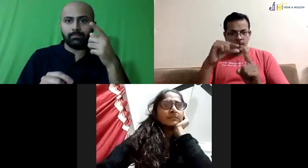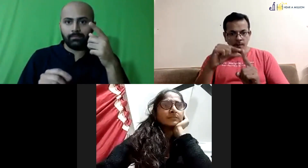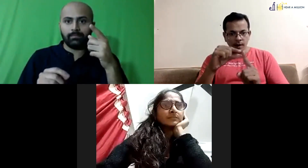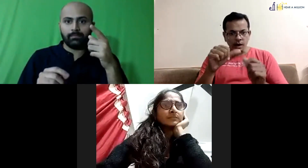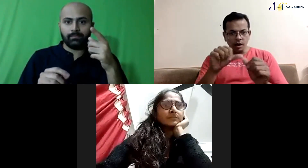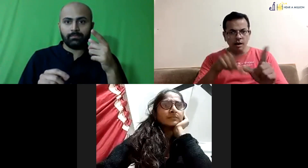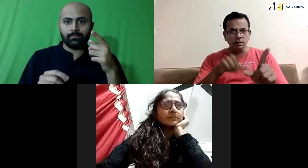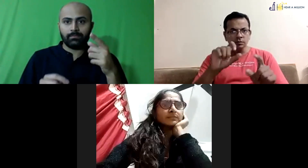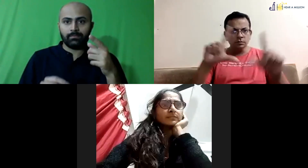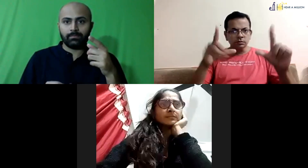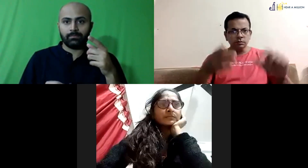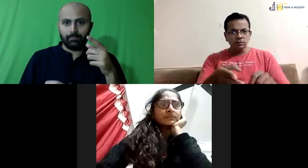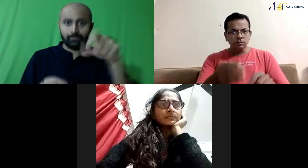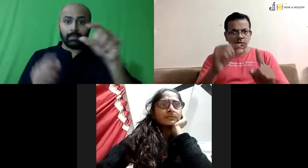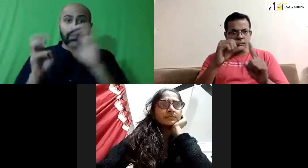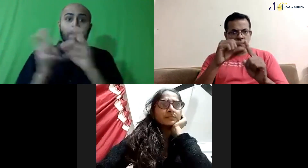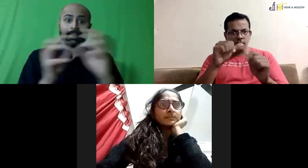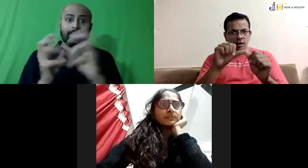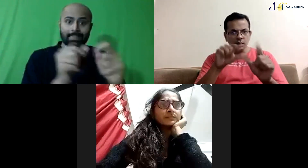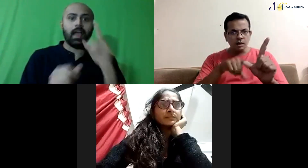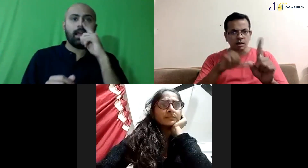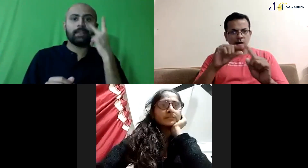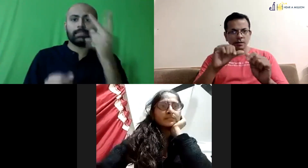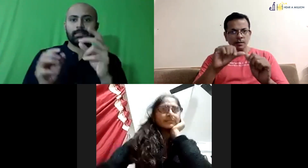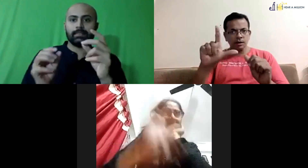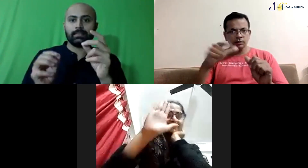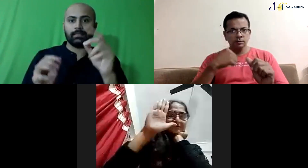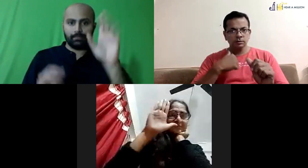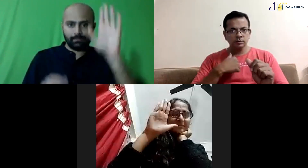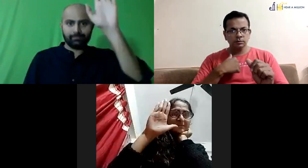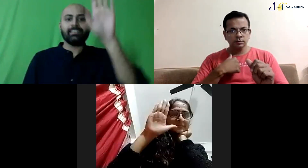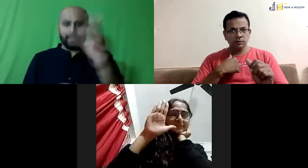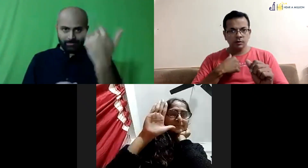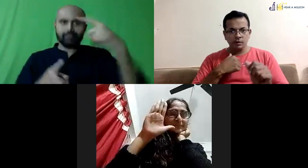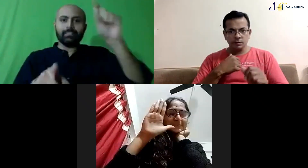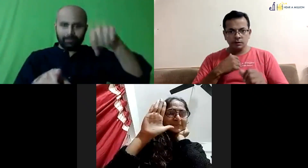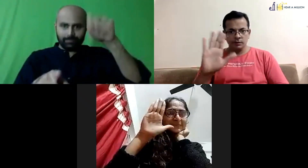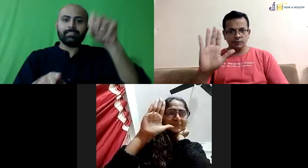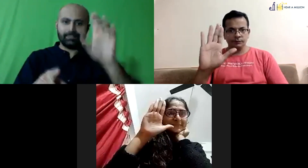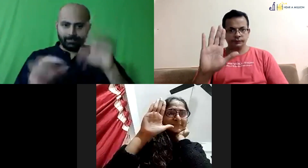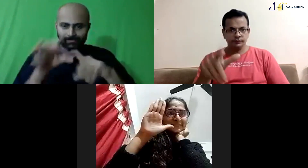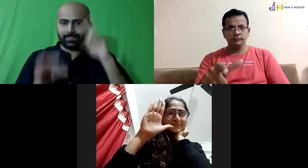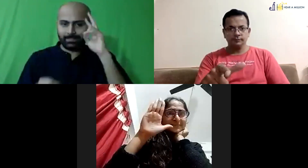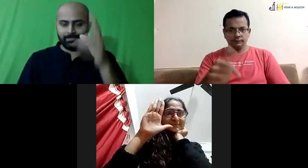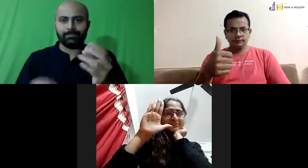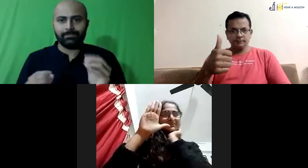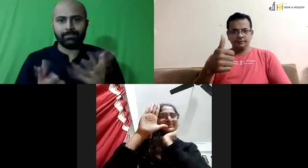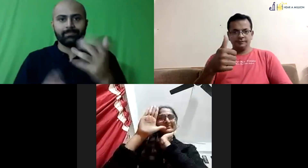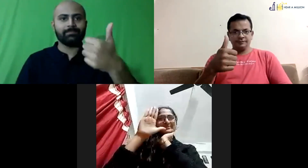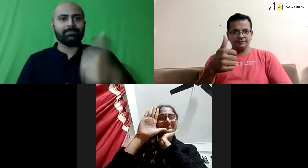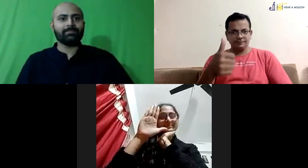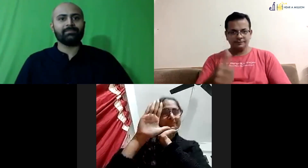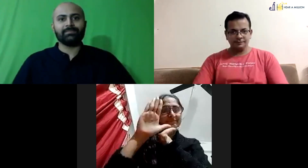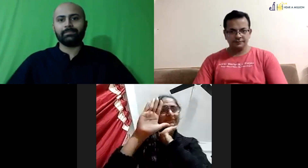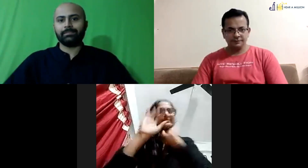Please spell the name of the question. Rajesh, please spell the name from whoever is asking. Whoever is asking the questions. Rajesh,